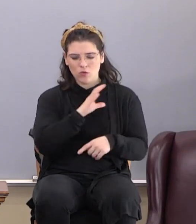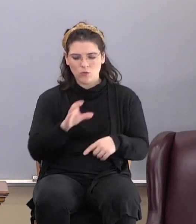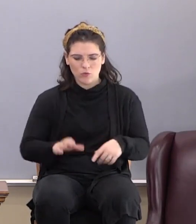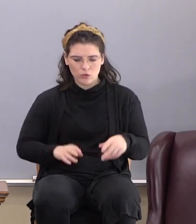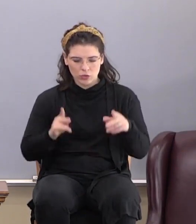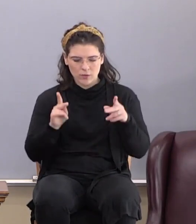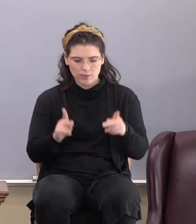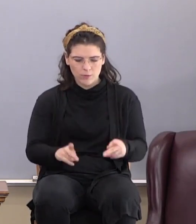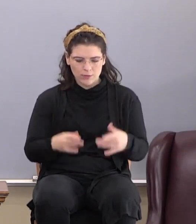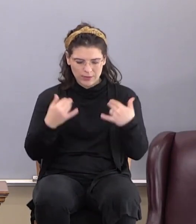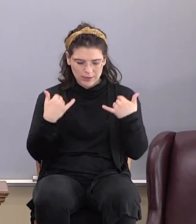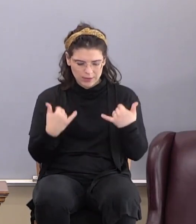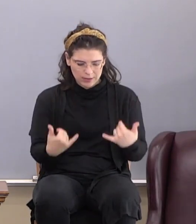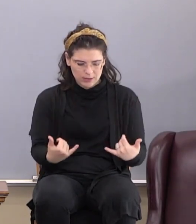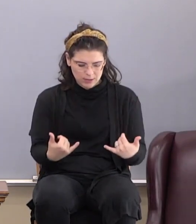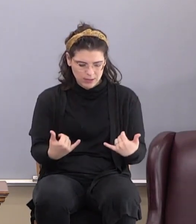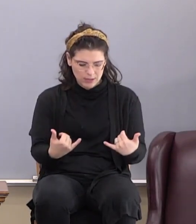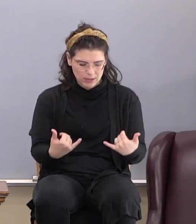today